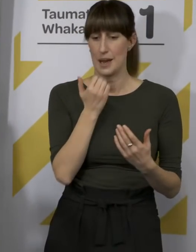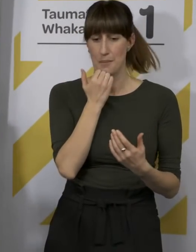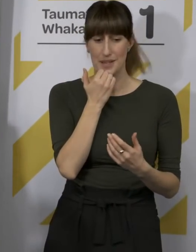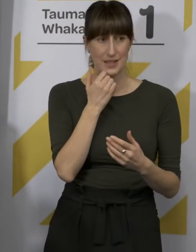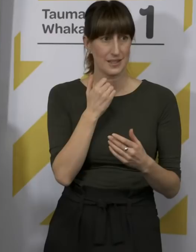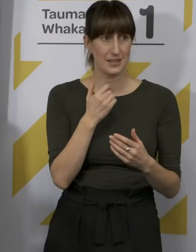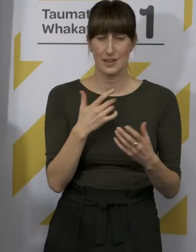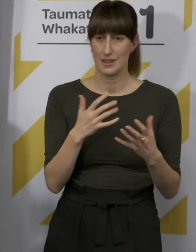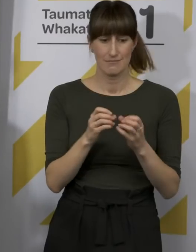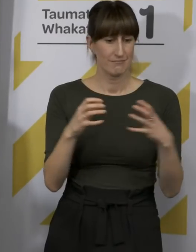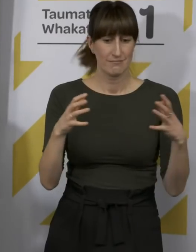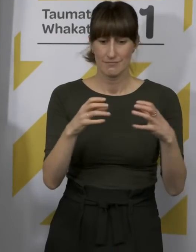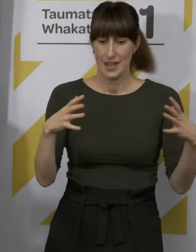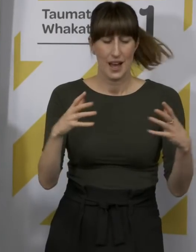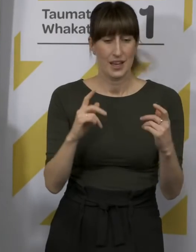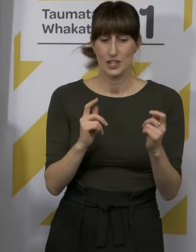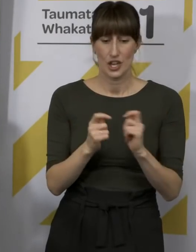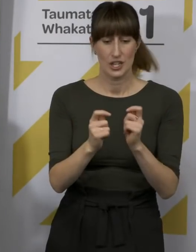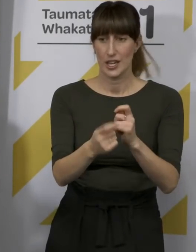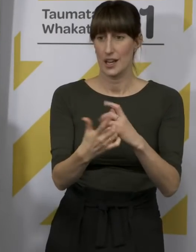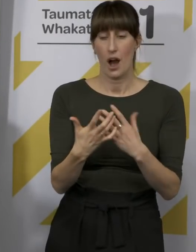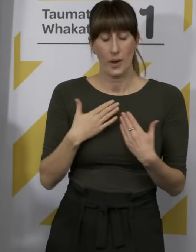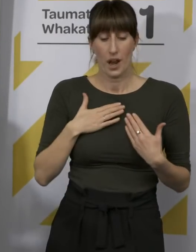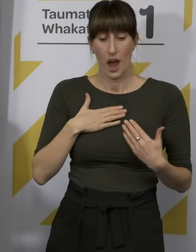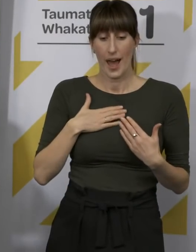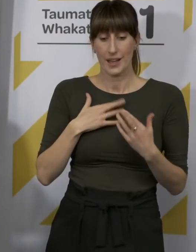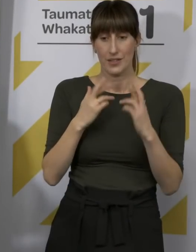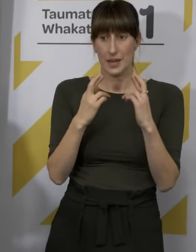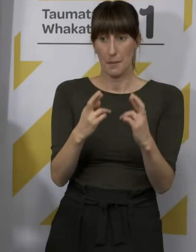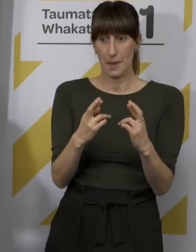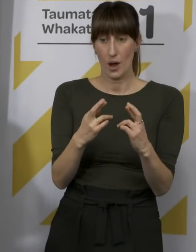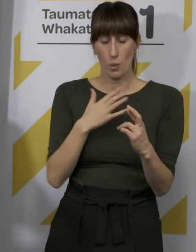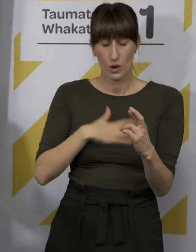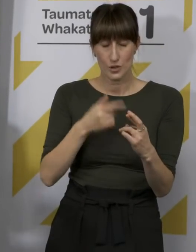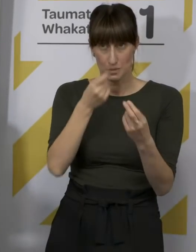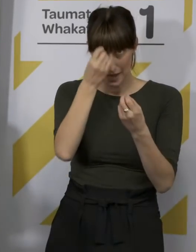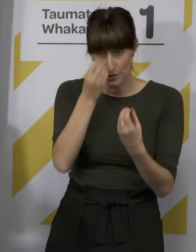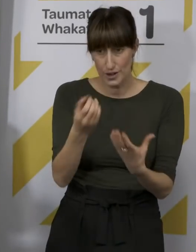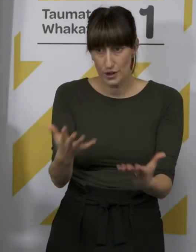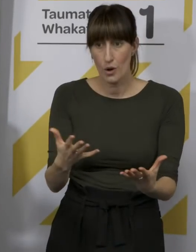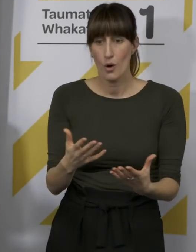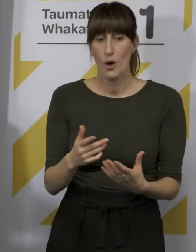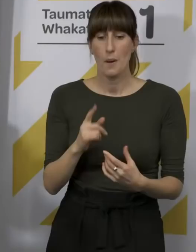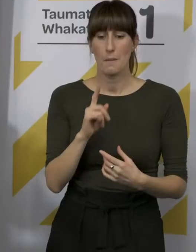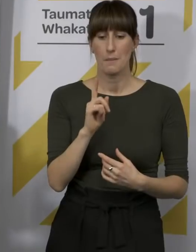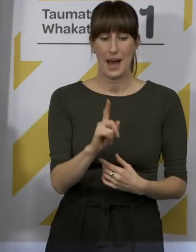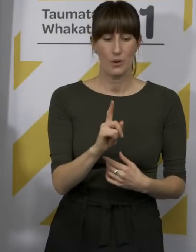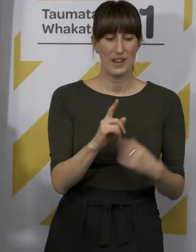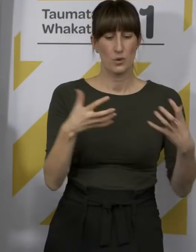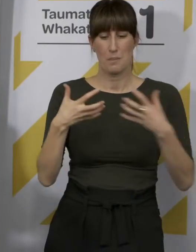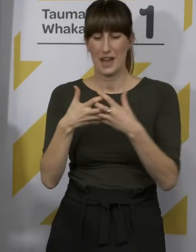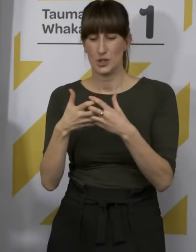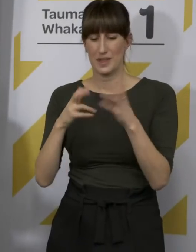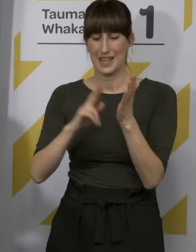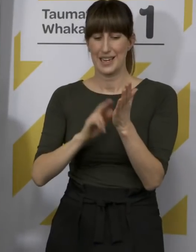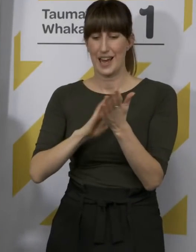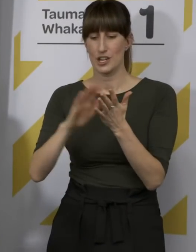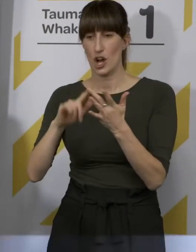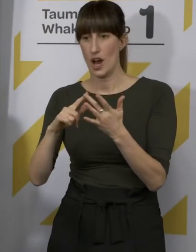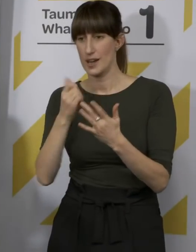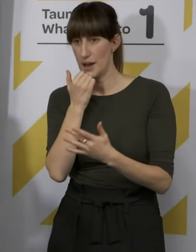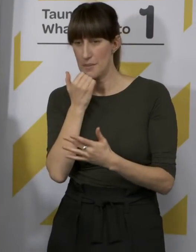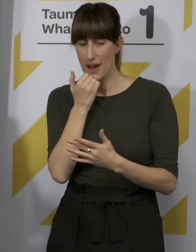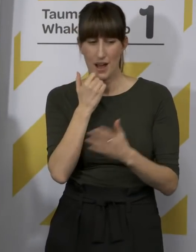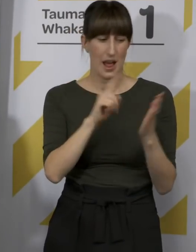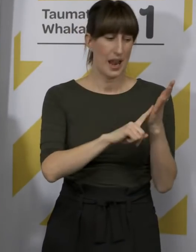but I would like to have that number, and that was asked of me, but it's about being able to match with the NHI number, the laboratory data,